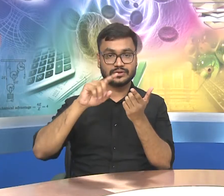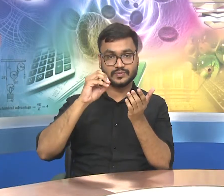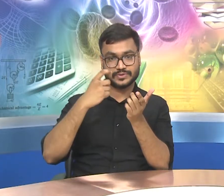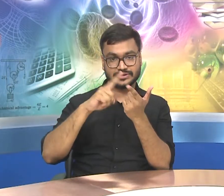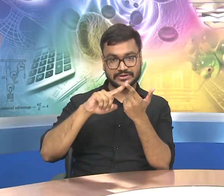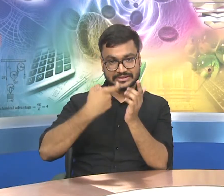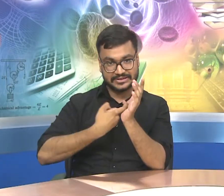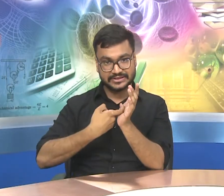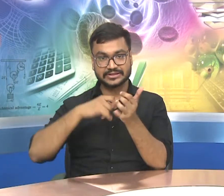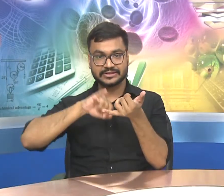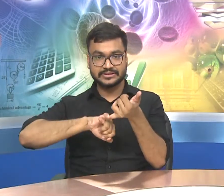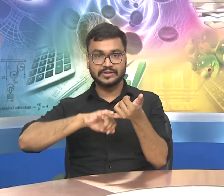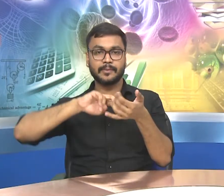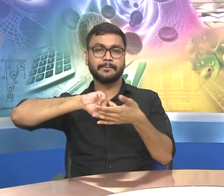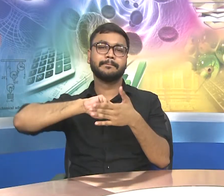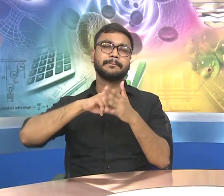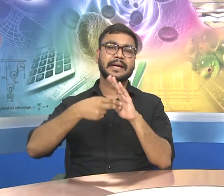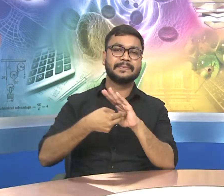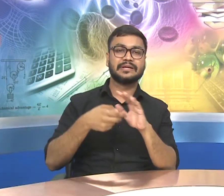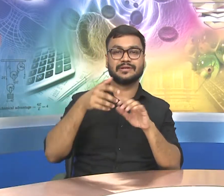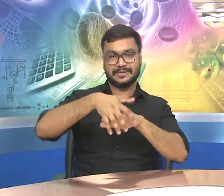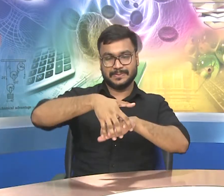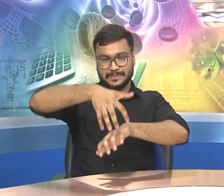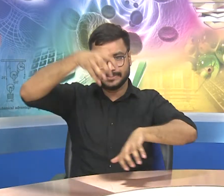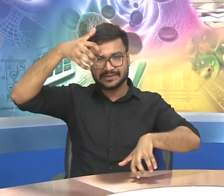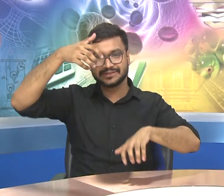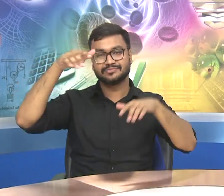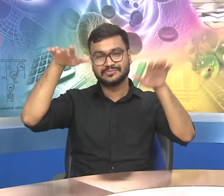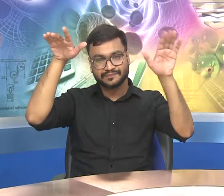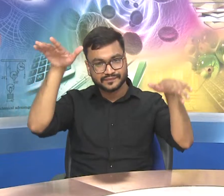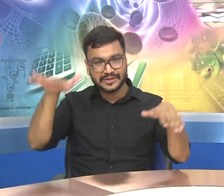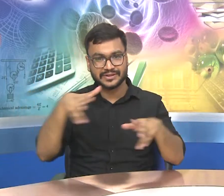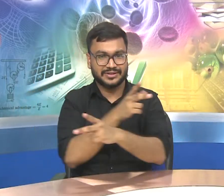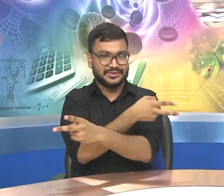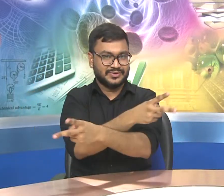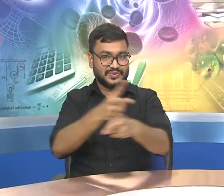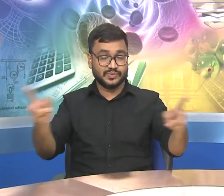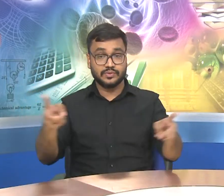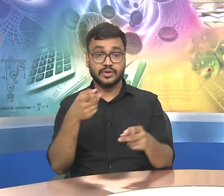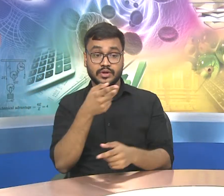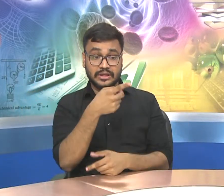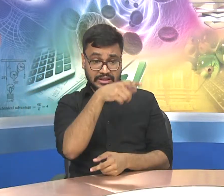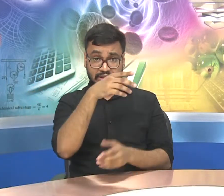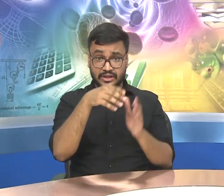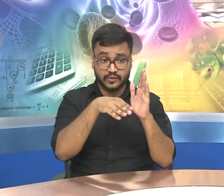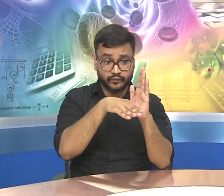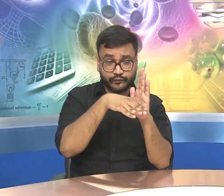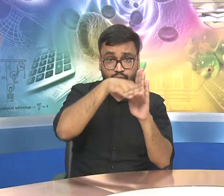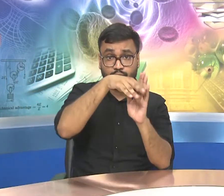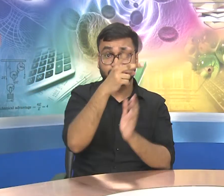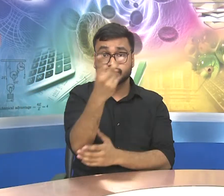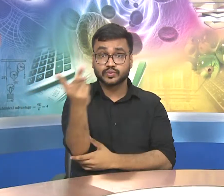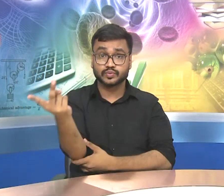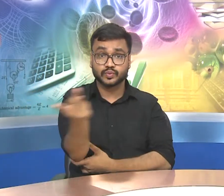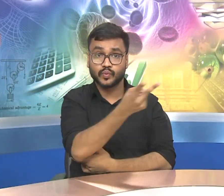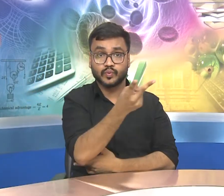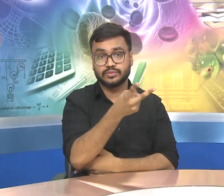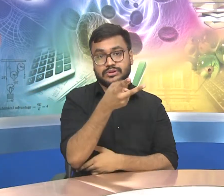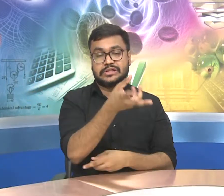And the fourth trophic level is omnivorous. These are the animals that eat both